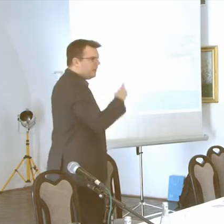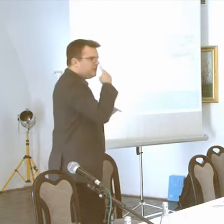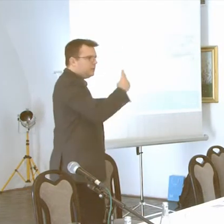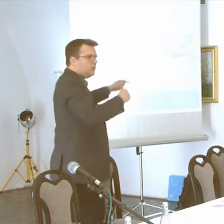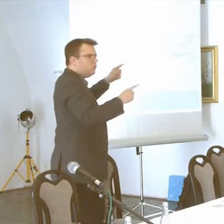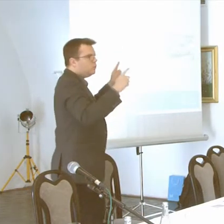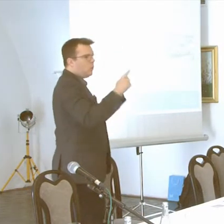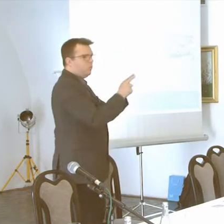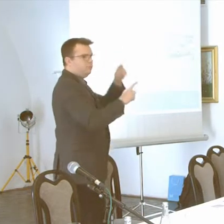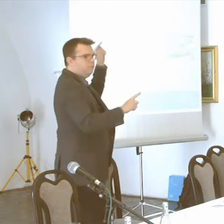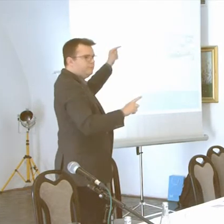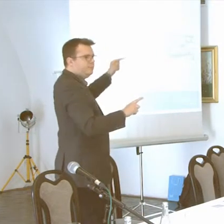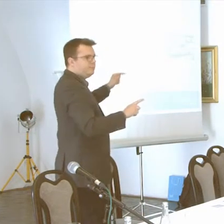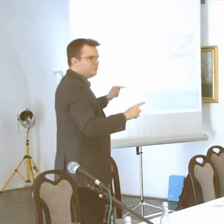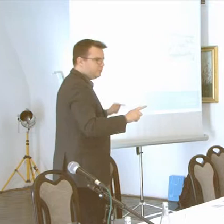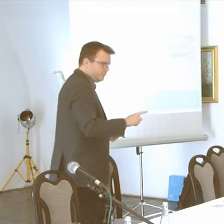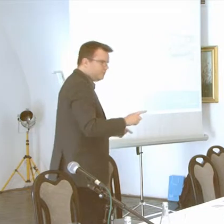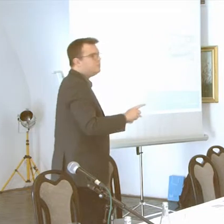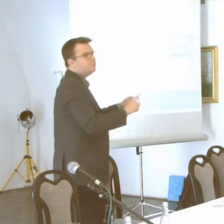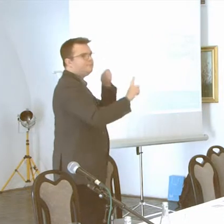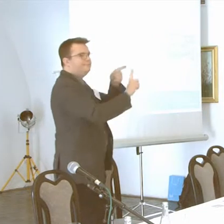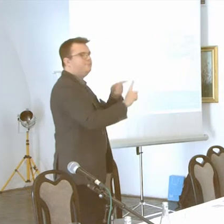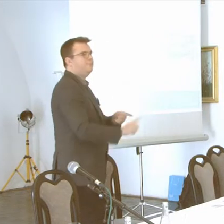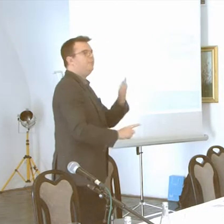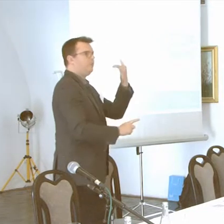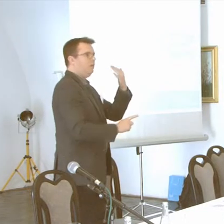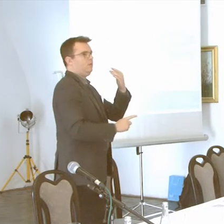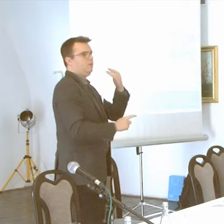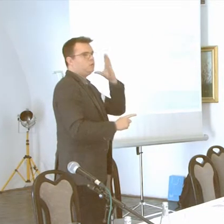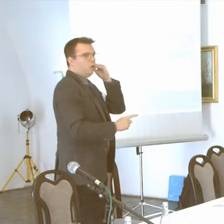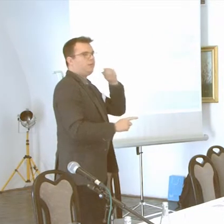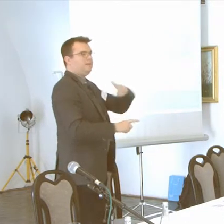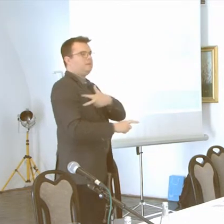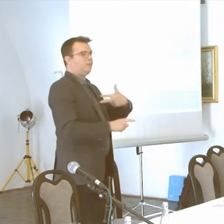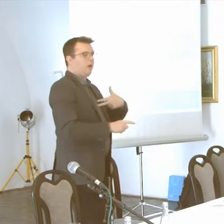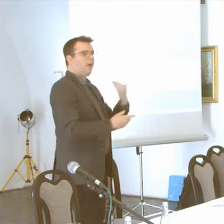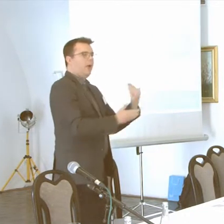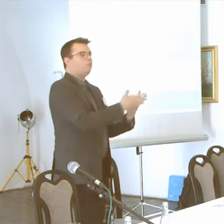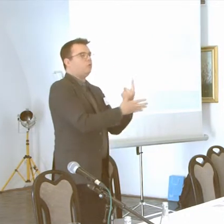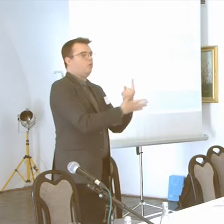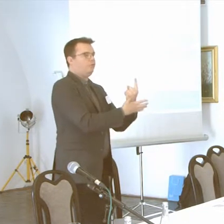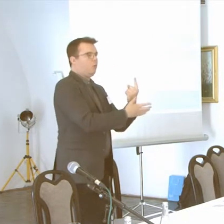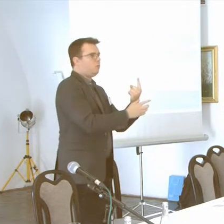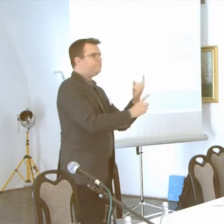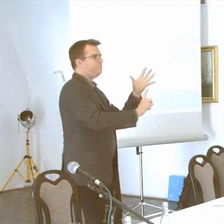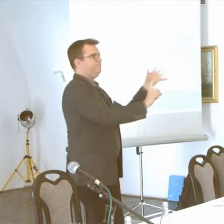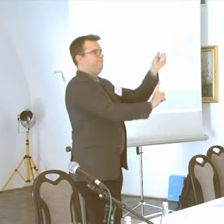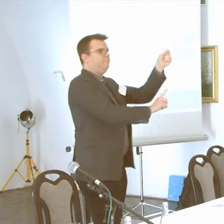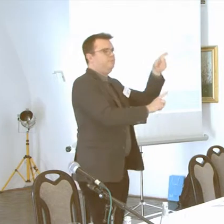Here's a list. You can see very short description of what deaf people in Denmark, their opportunities